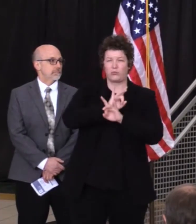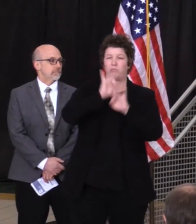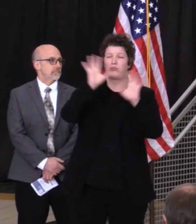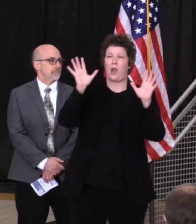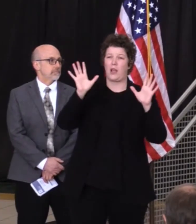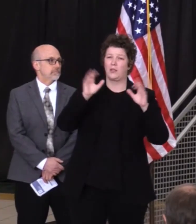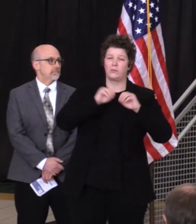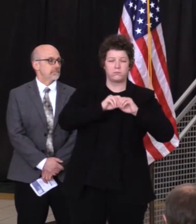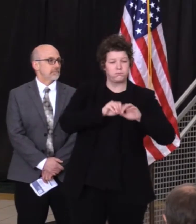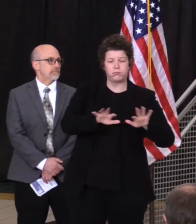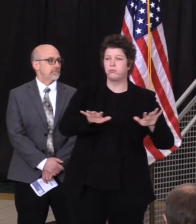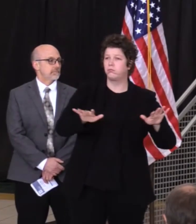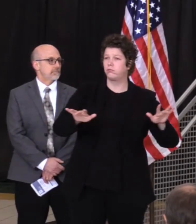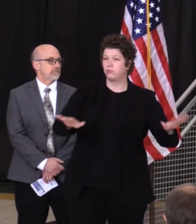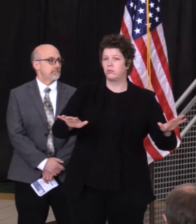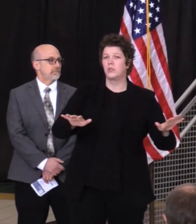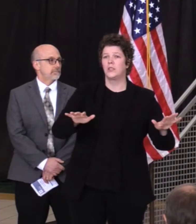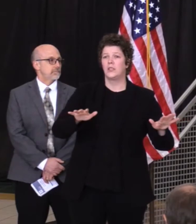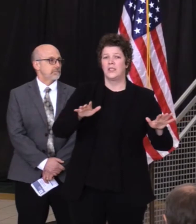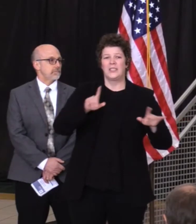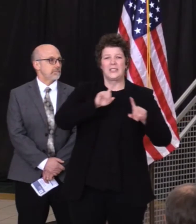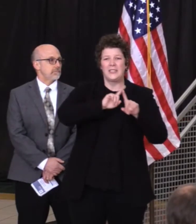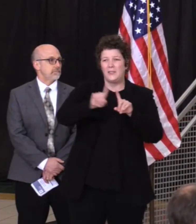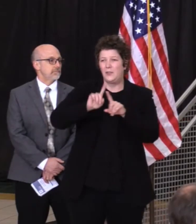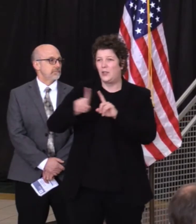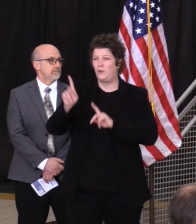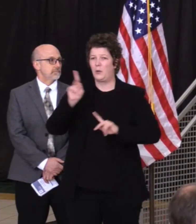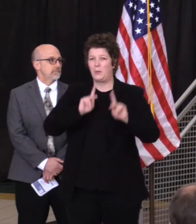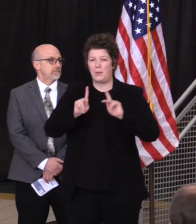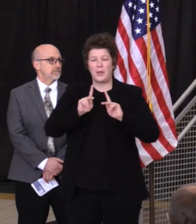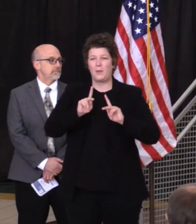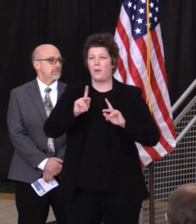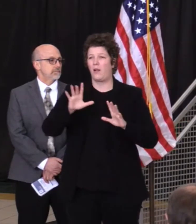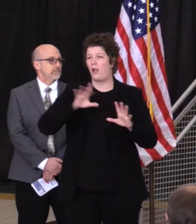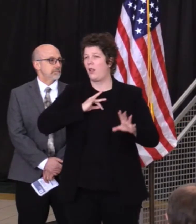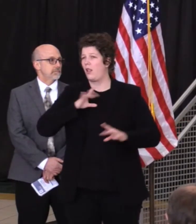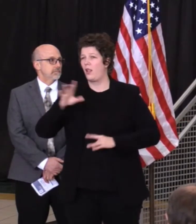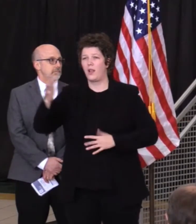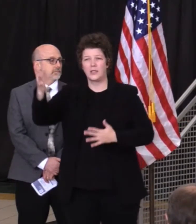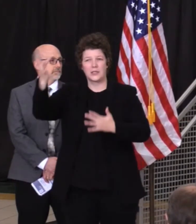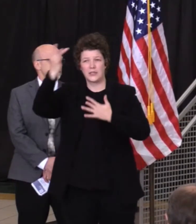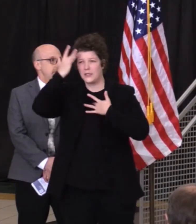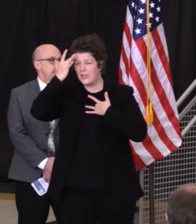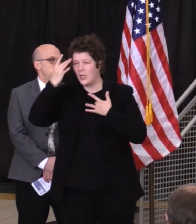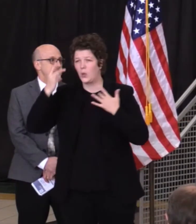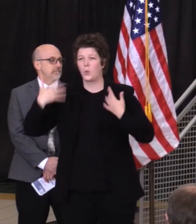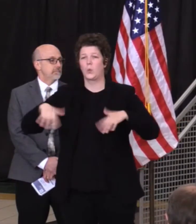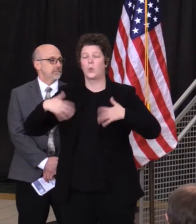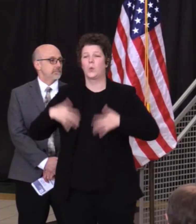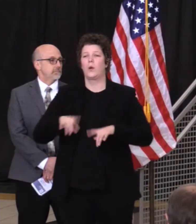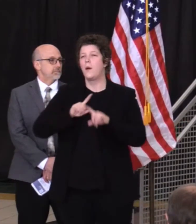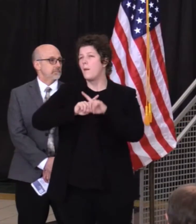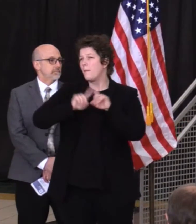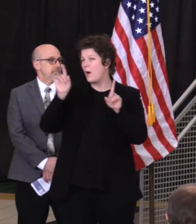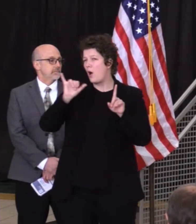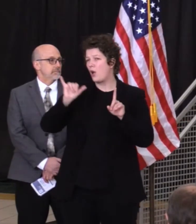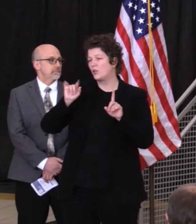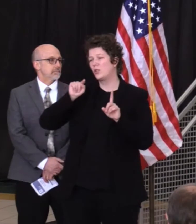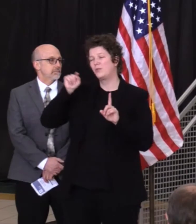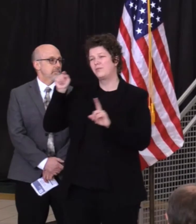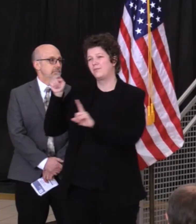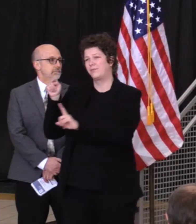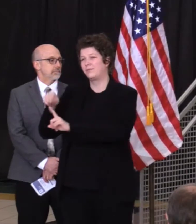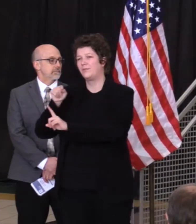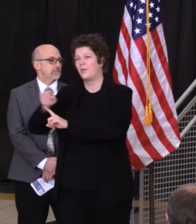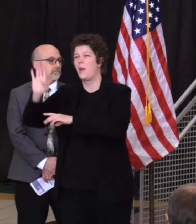for individuals and their health situation, but we're working really hard to mitigate the damages to business as well. When